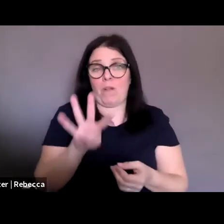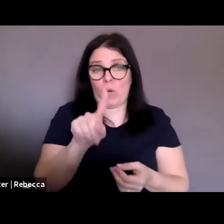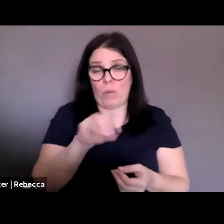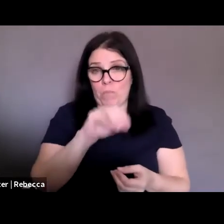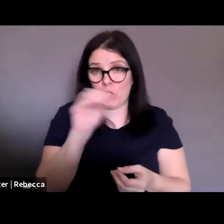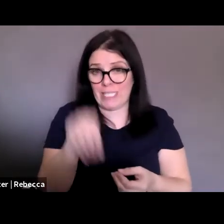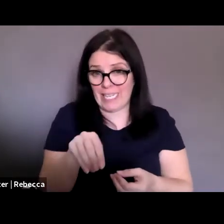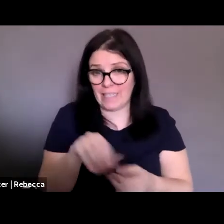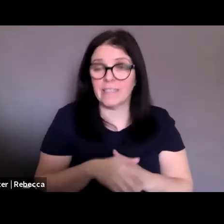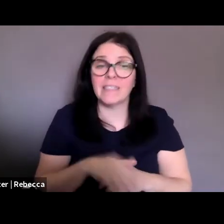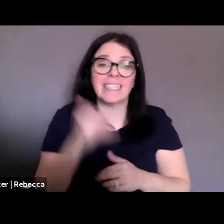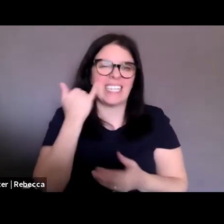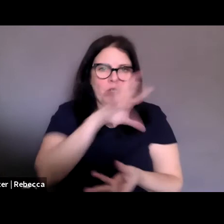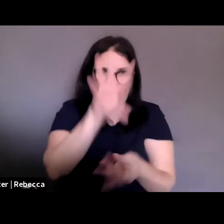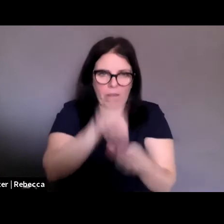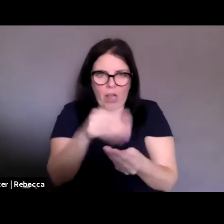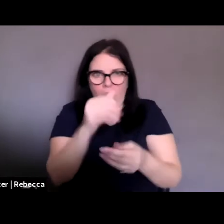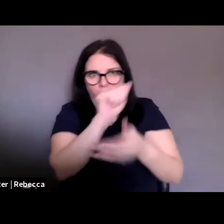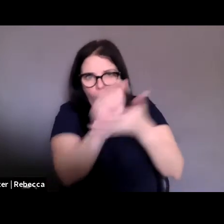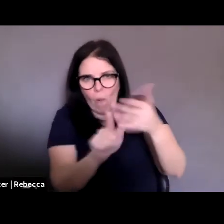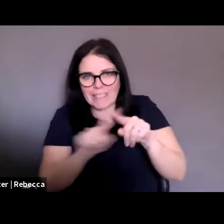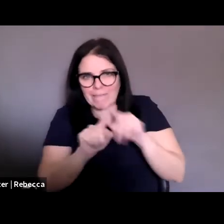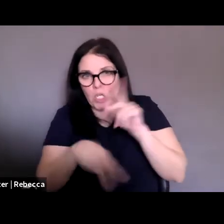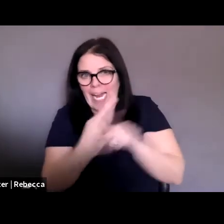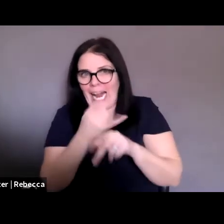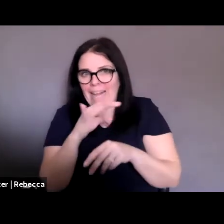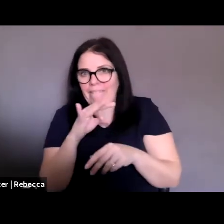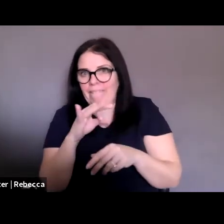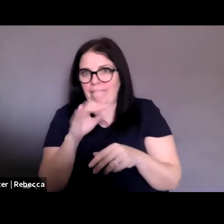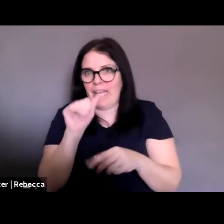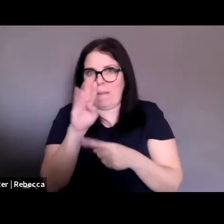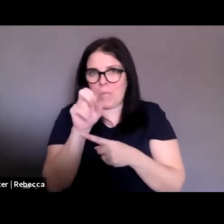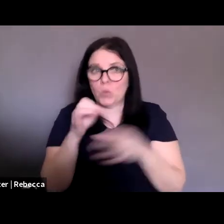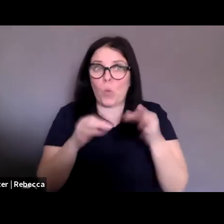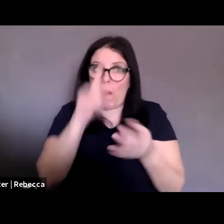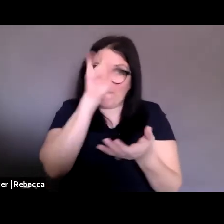If you averaged all of the types of abuse allegations and the rates at which courts believe them.